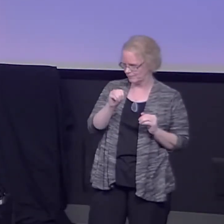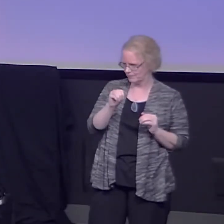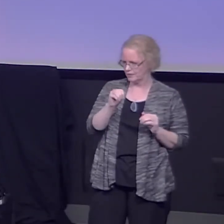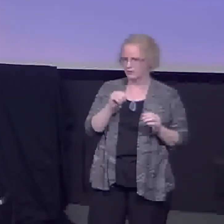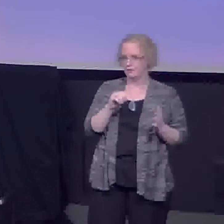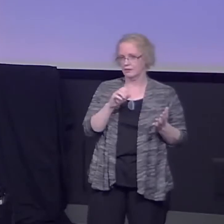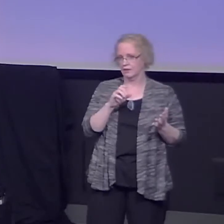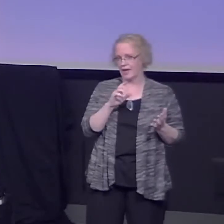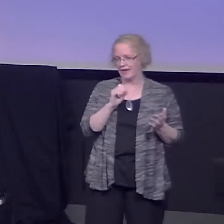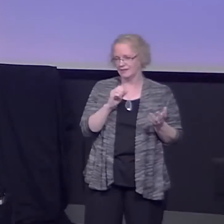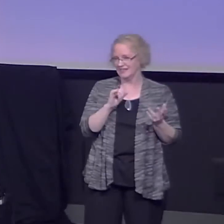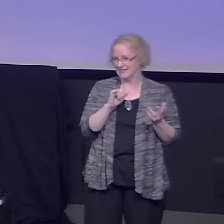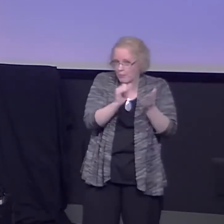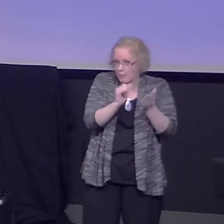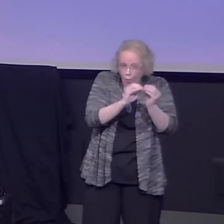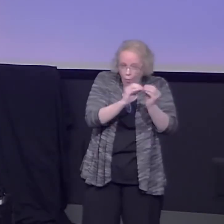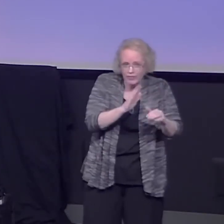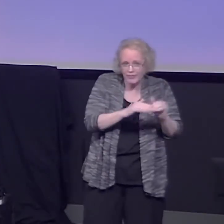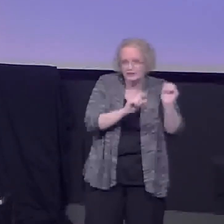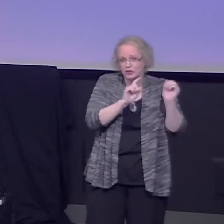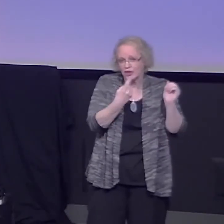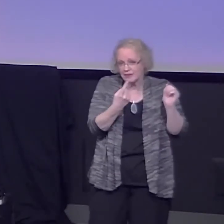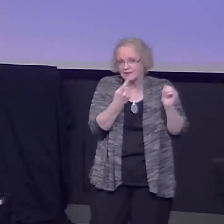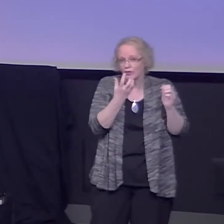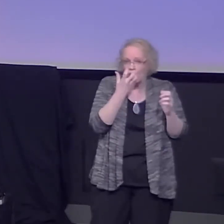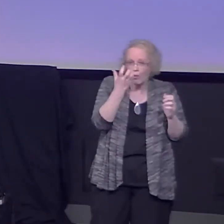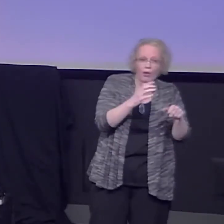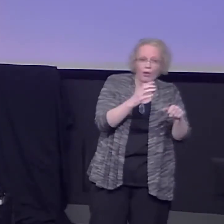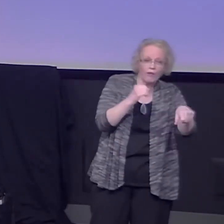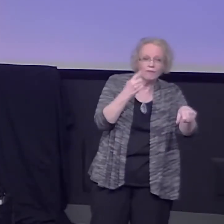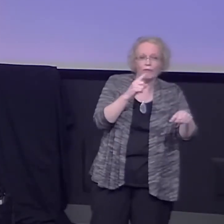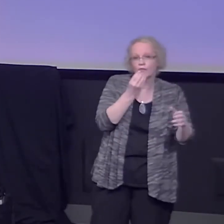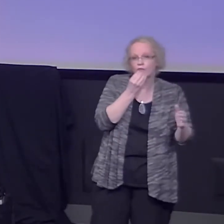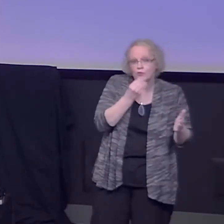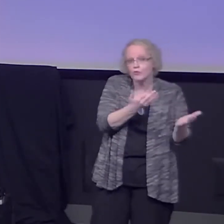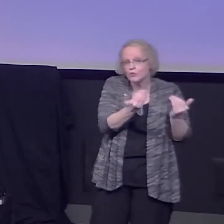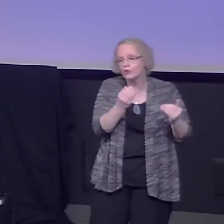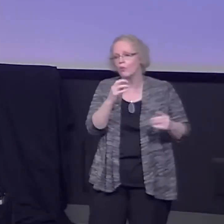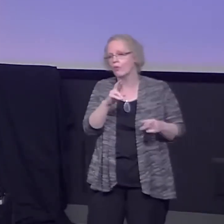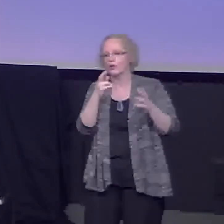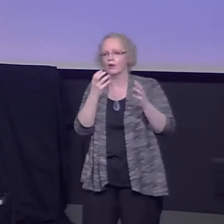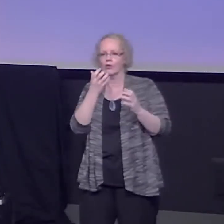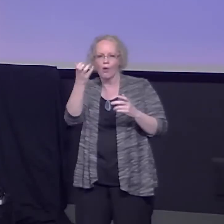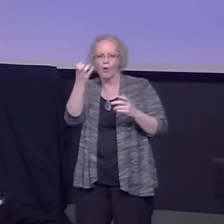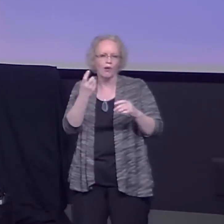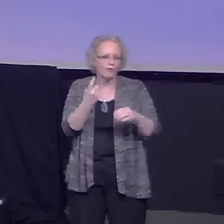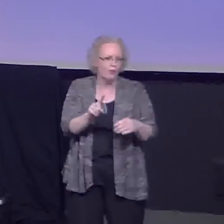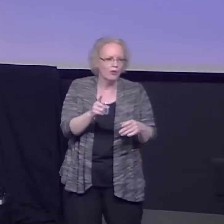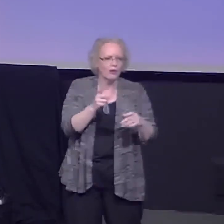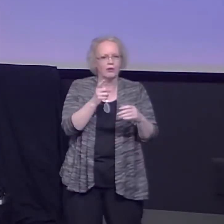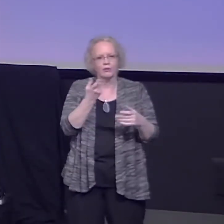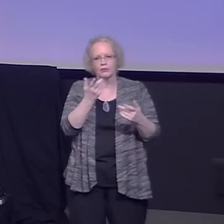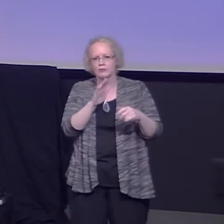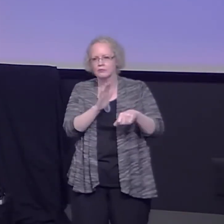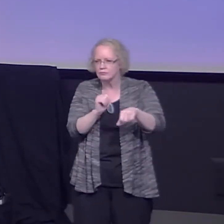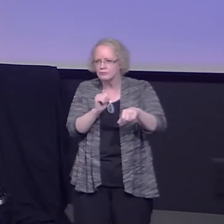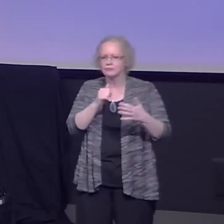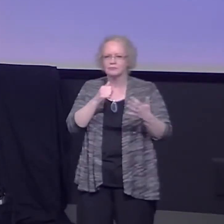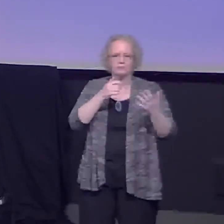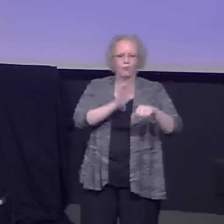food call or social call reference that they undoubtedly have established, probably innately. And there's